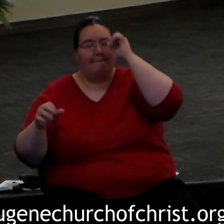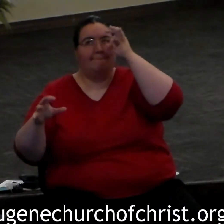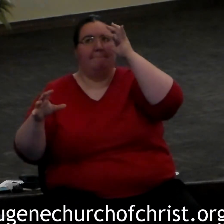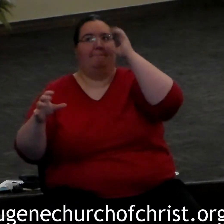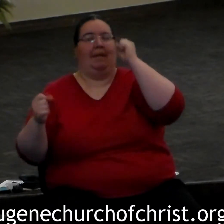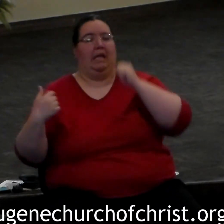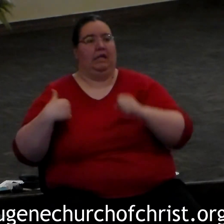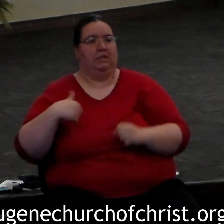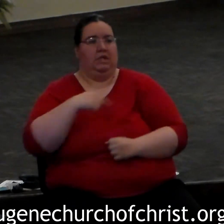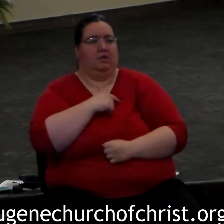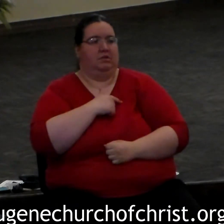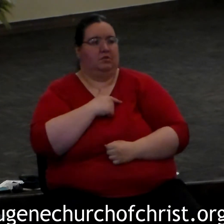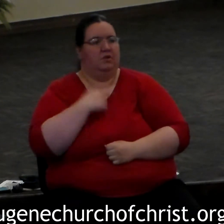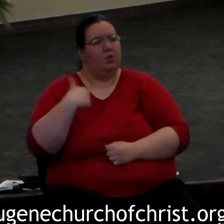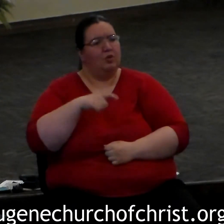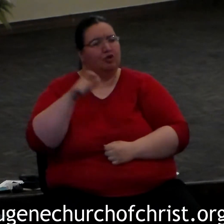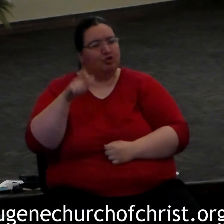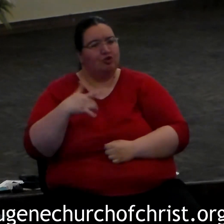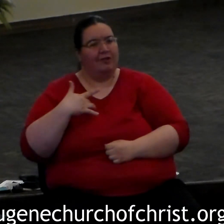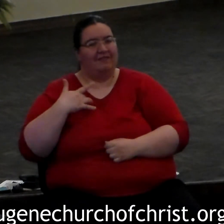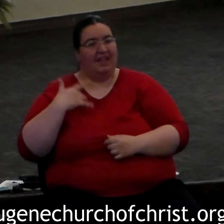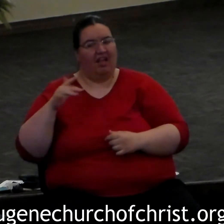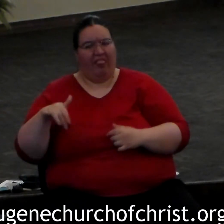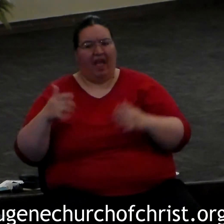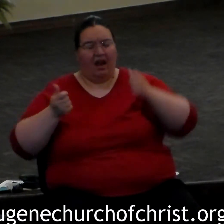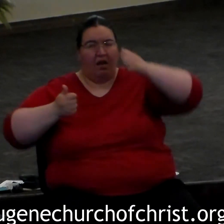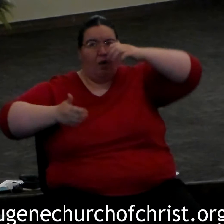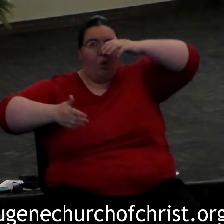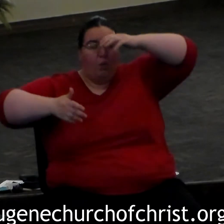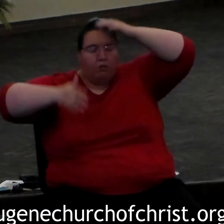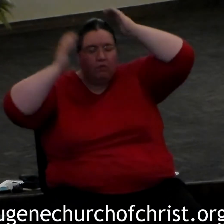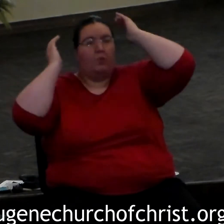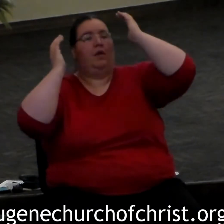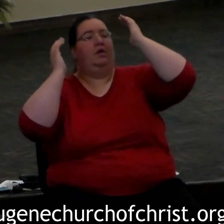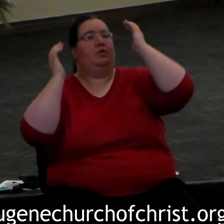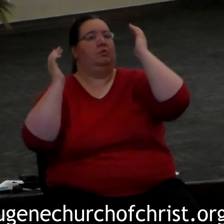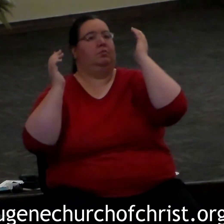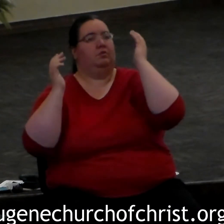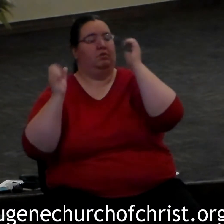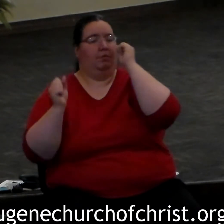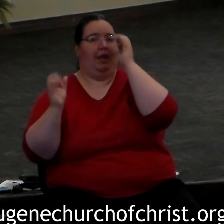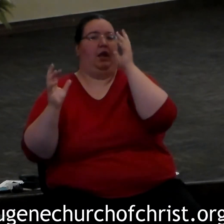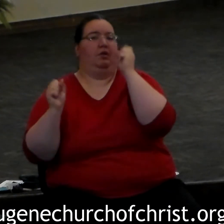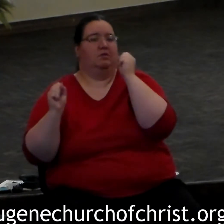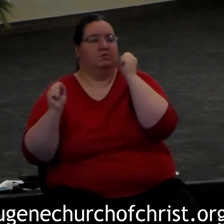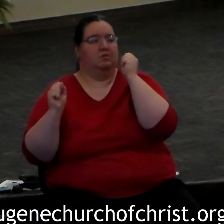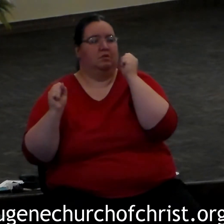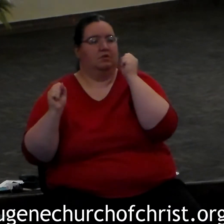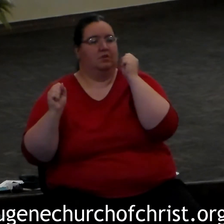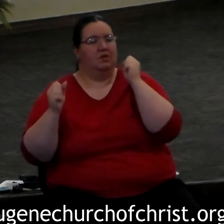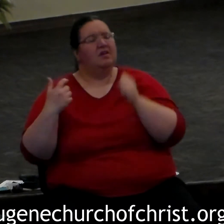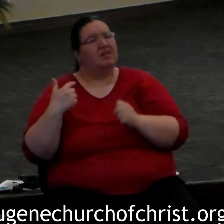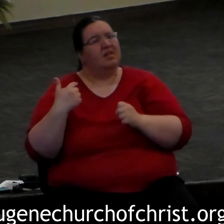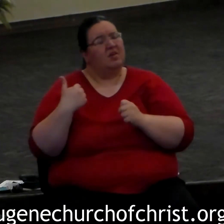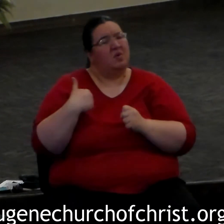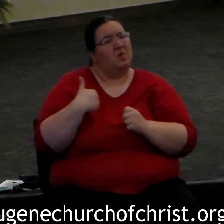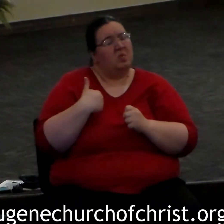it, but if you're anything like me, they're few and far between. And it seems like we have to have reminders every now